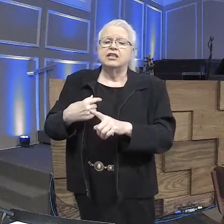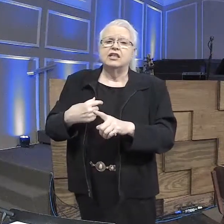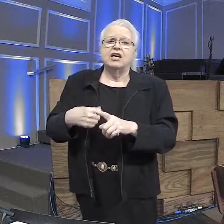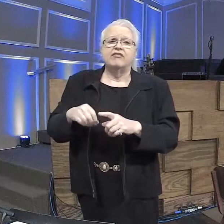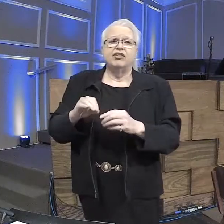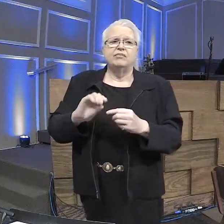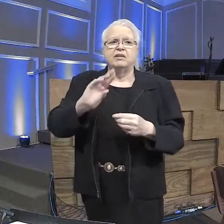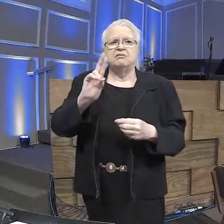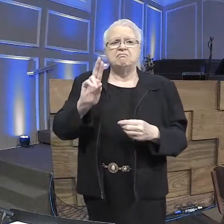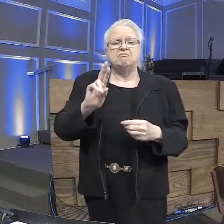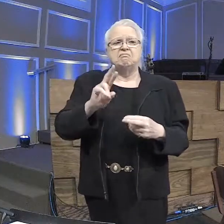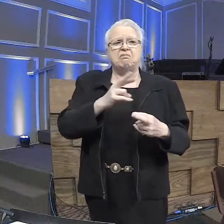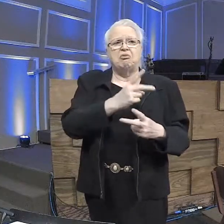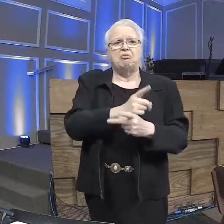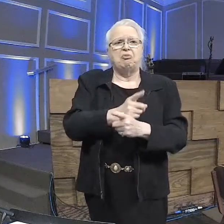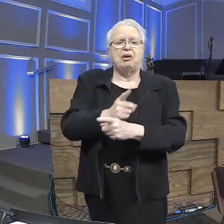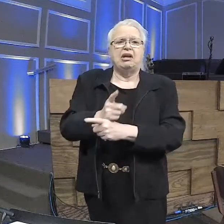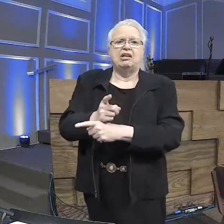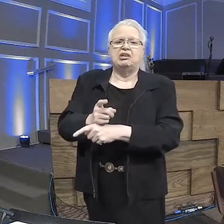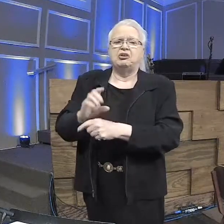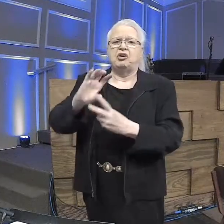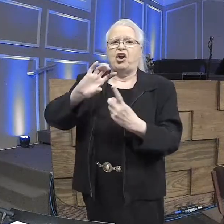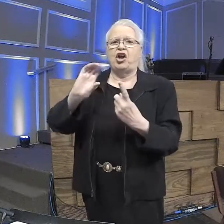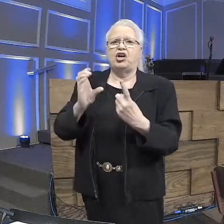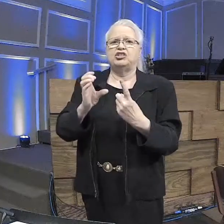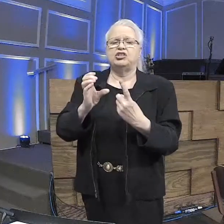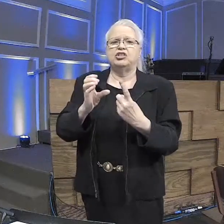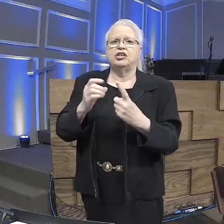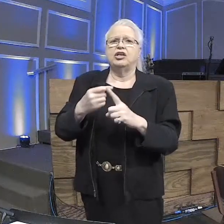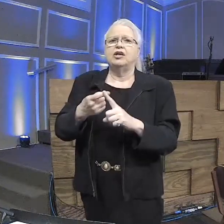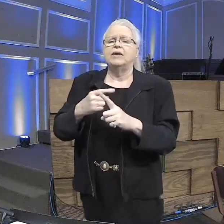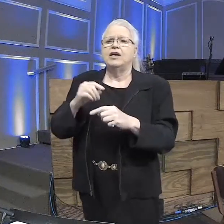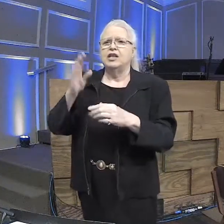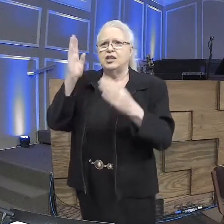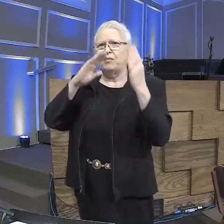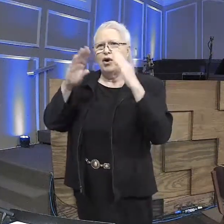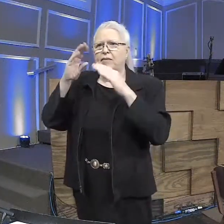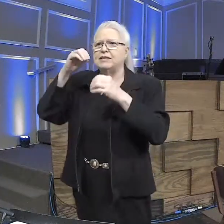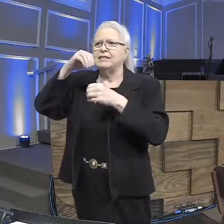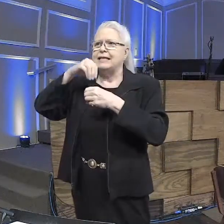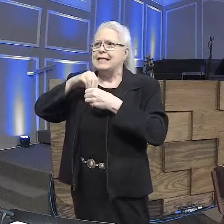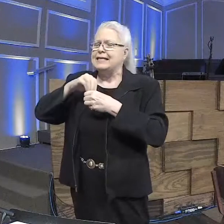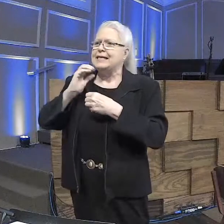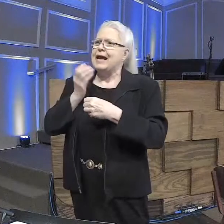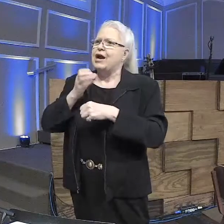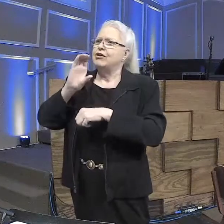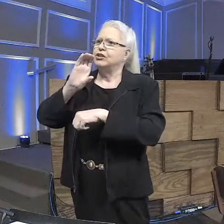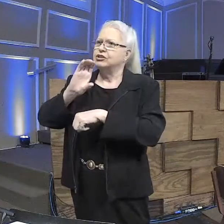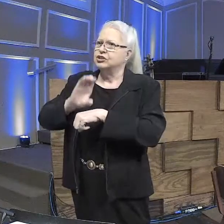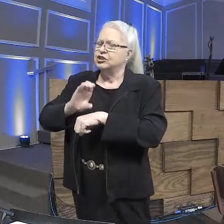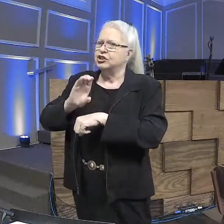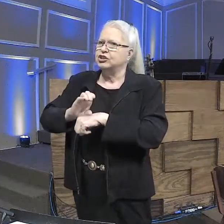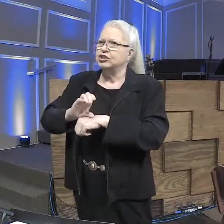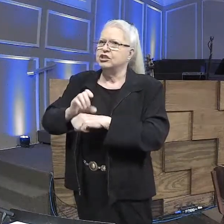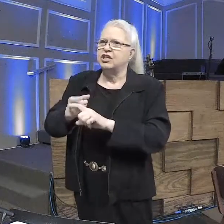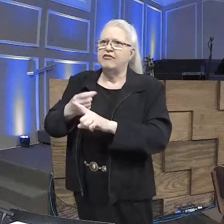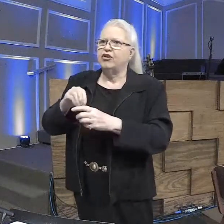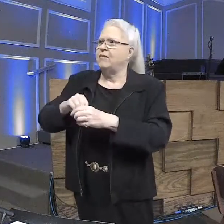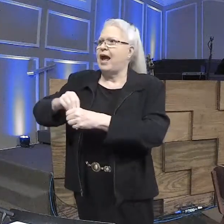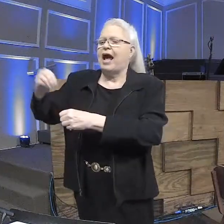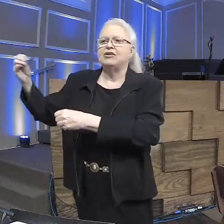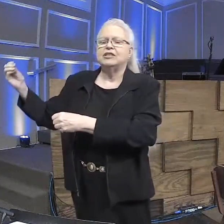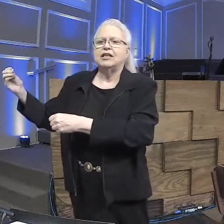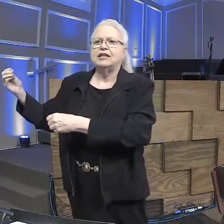even our threats to religious liberty, but the problem itself could be found within our very own churches. It was